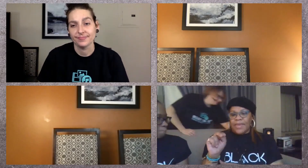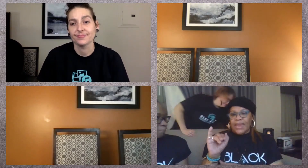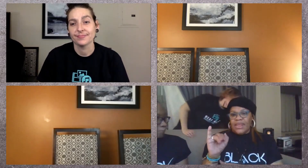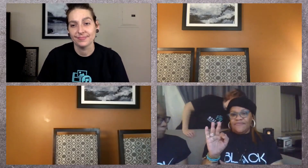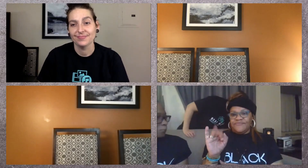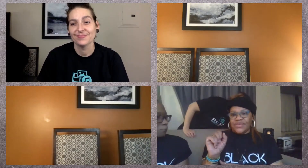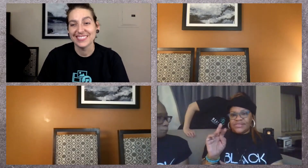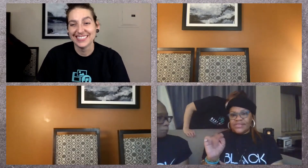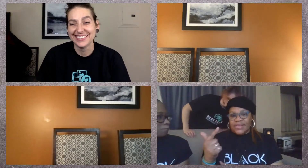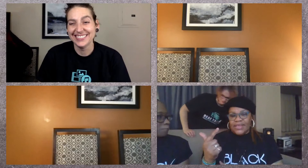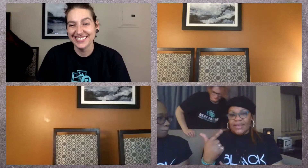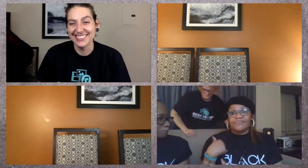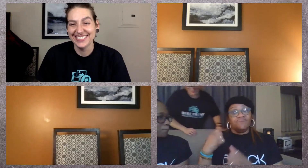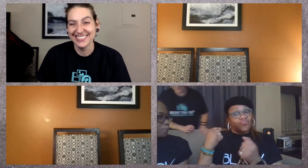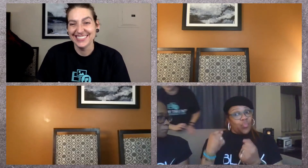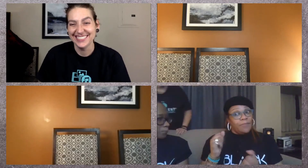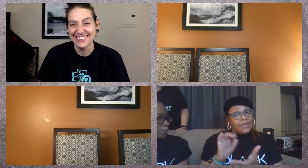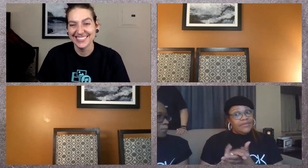I believe in